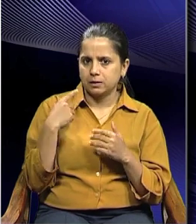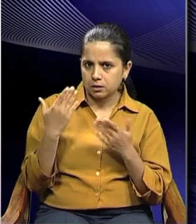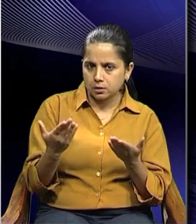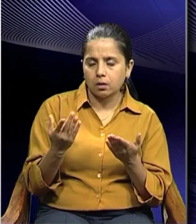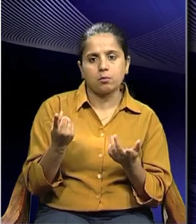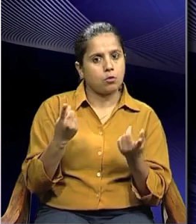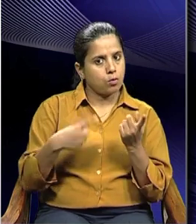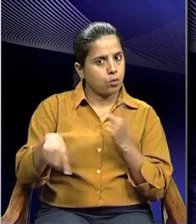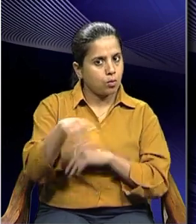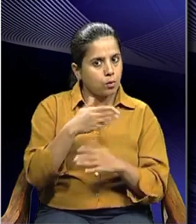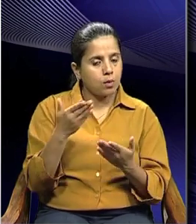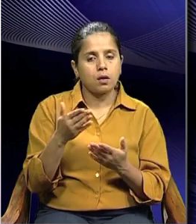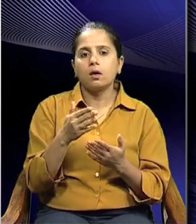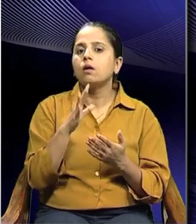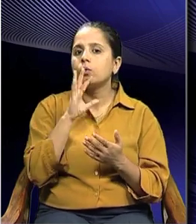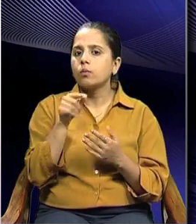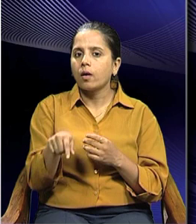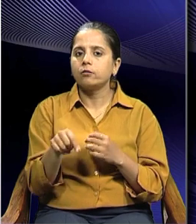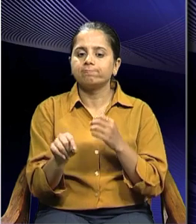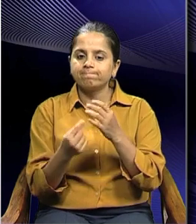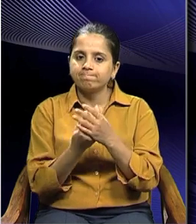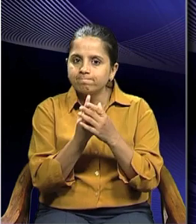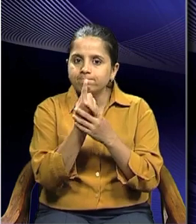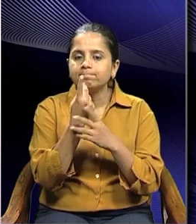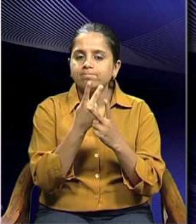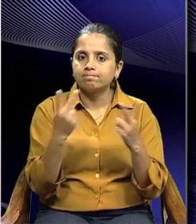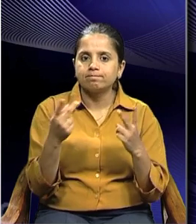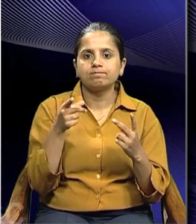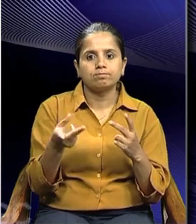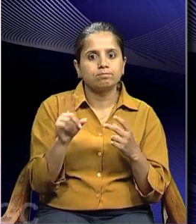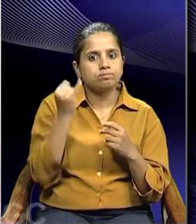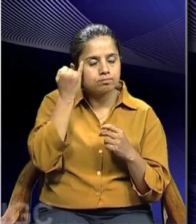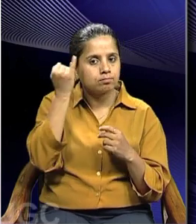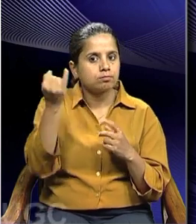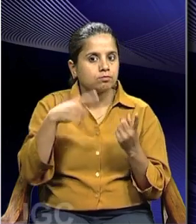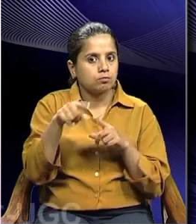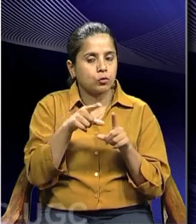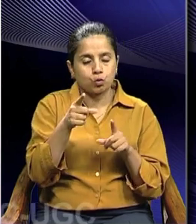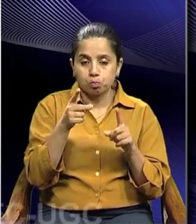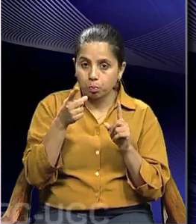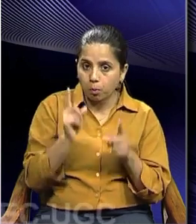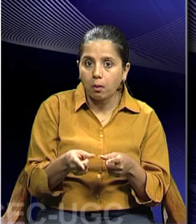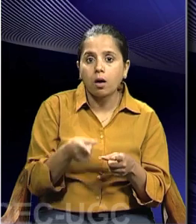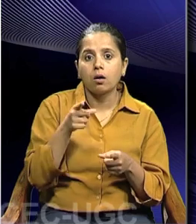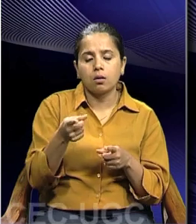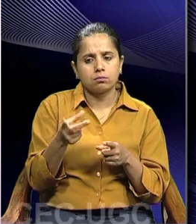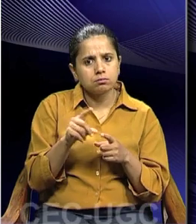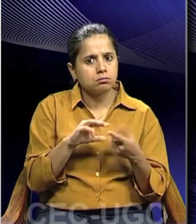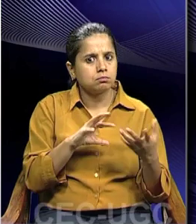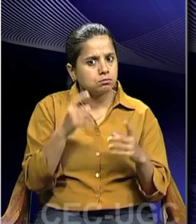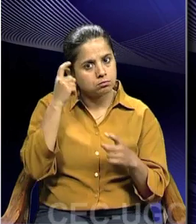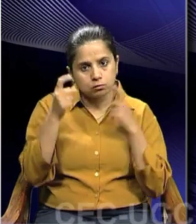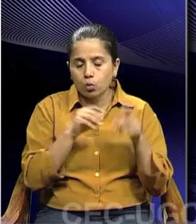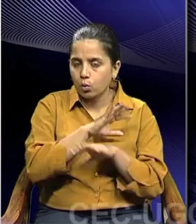to plant the seed of that reinvention, that you have to reinvent this